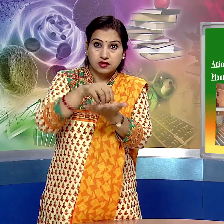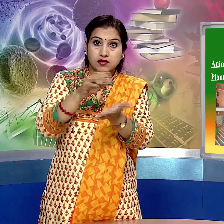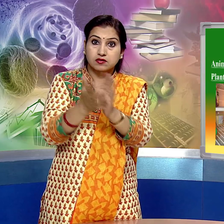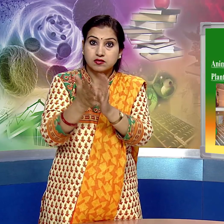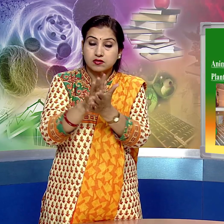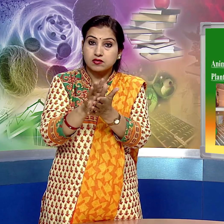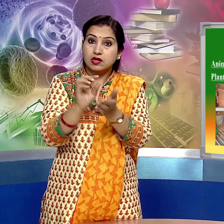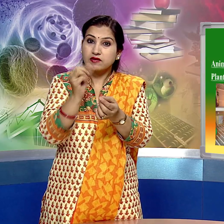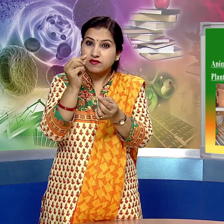cereals,